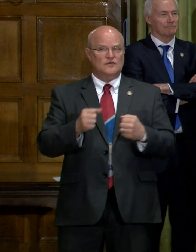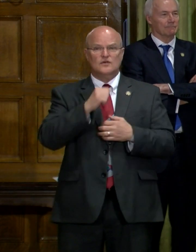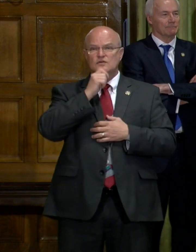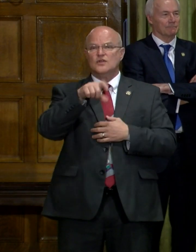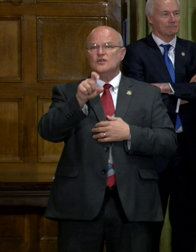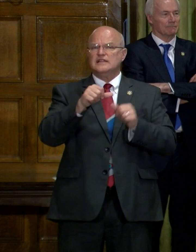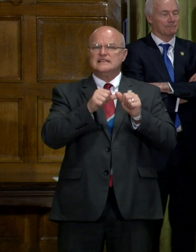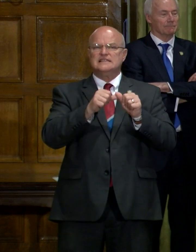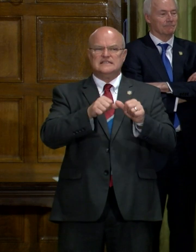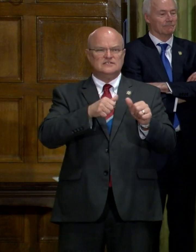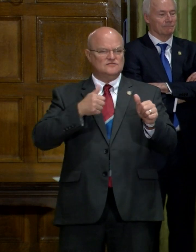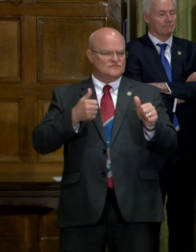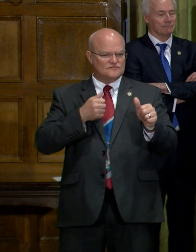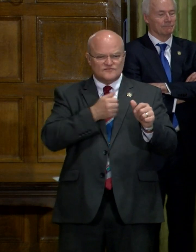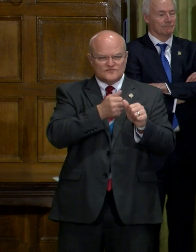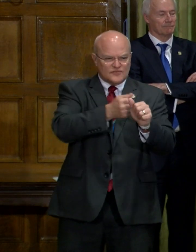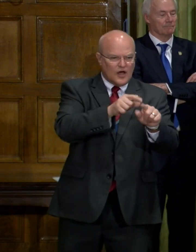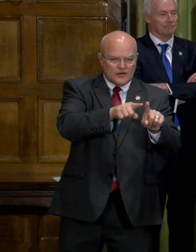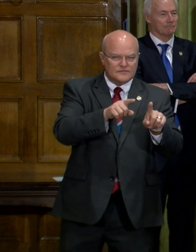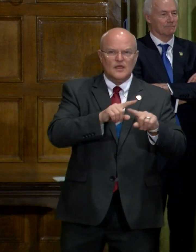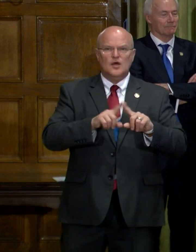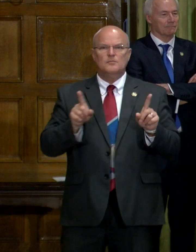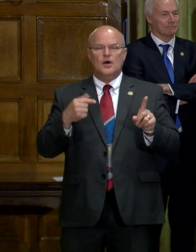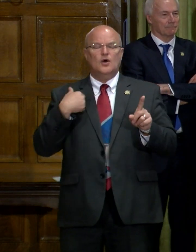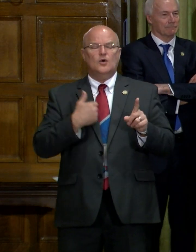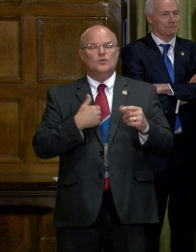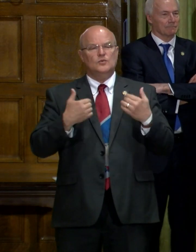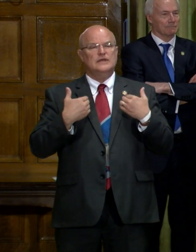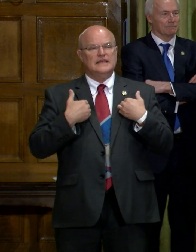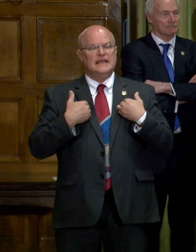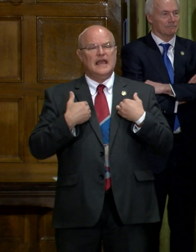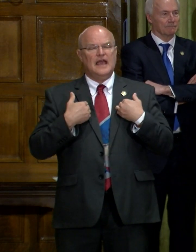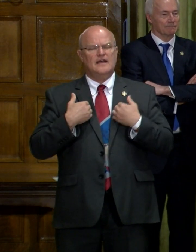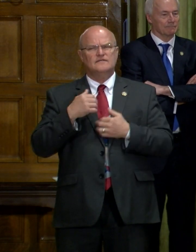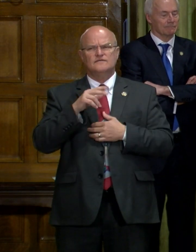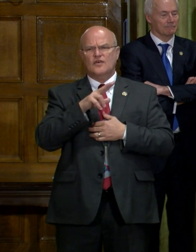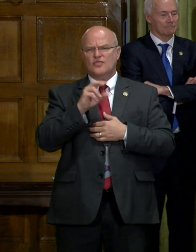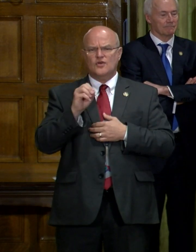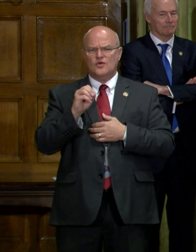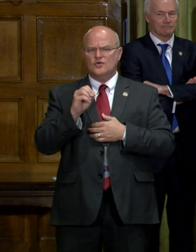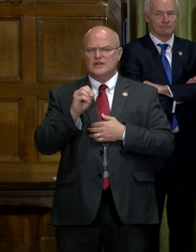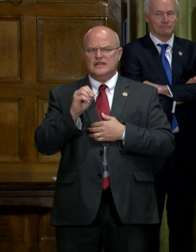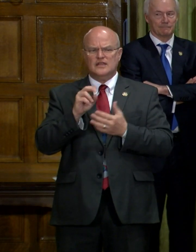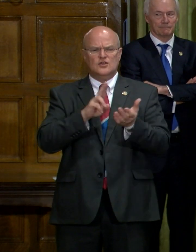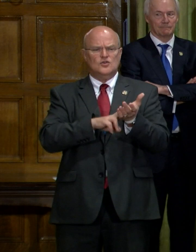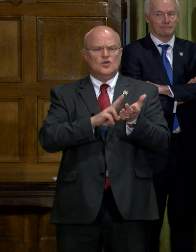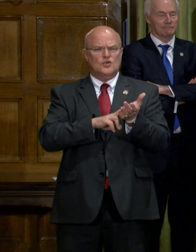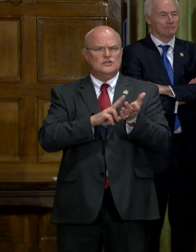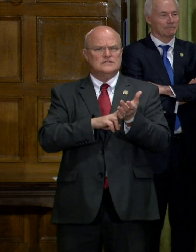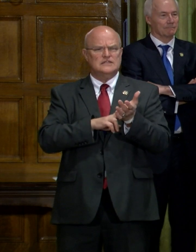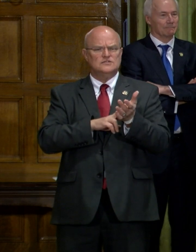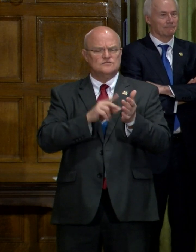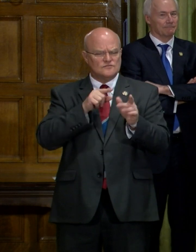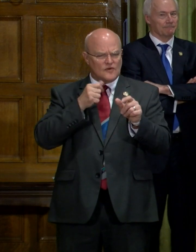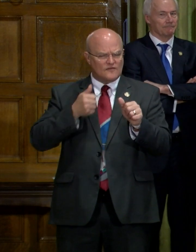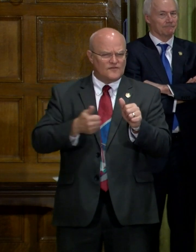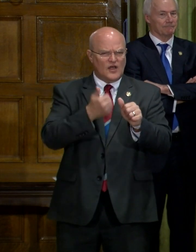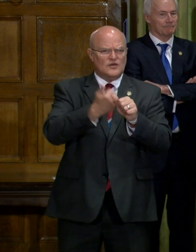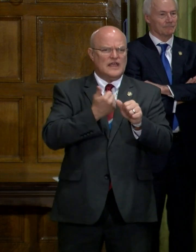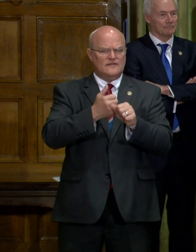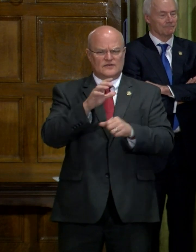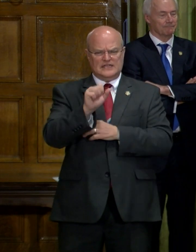need to continue following them, but we have 30 or more nurses who are following up on each of these